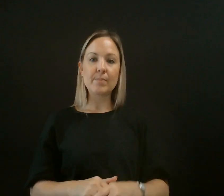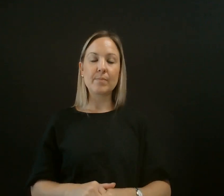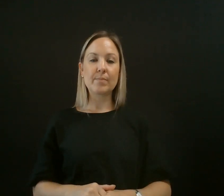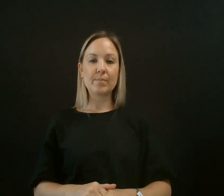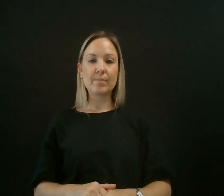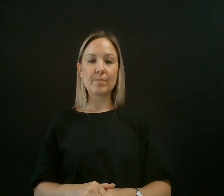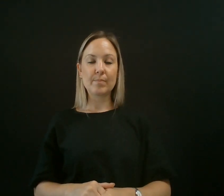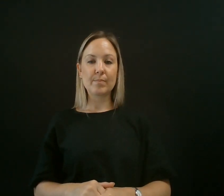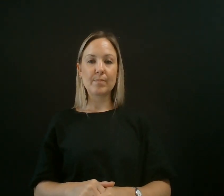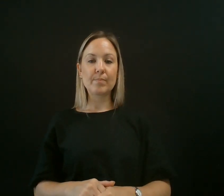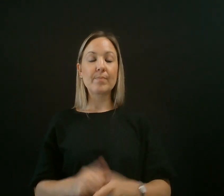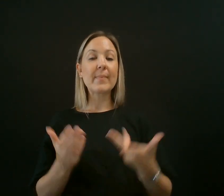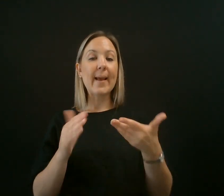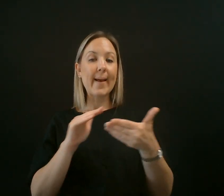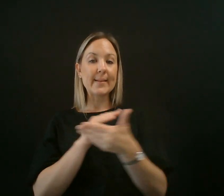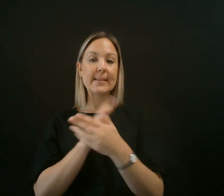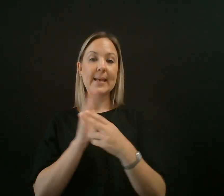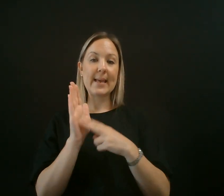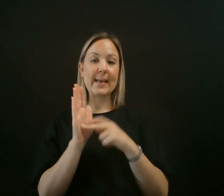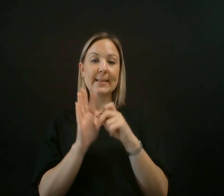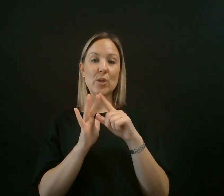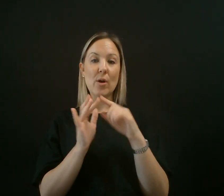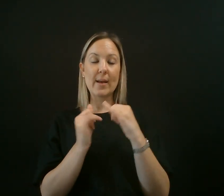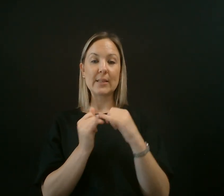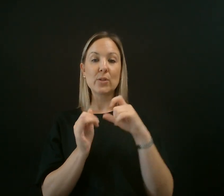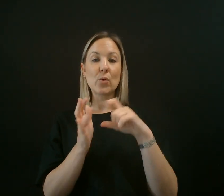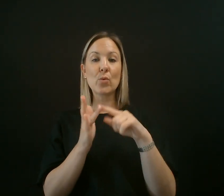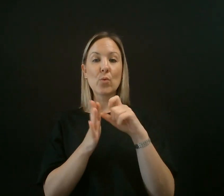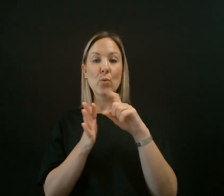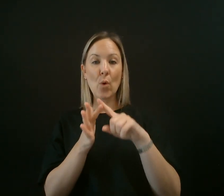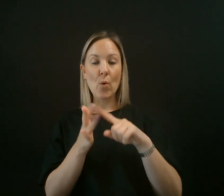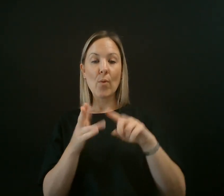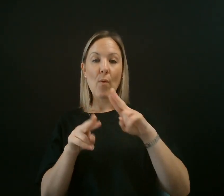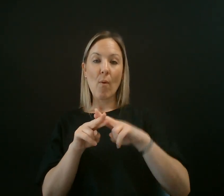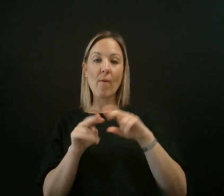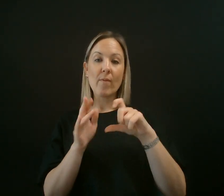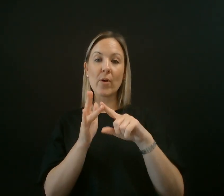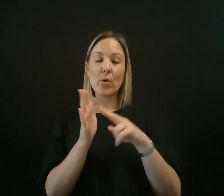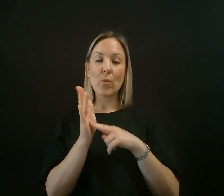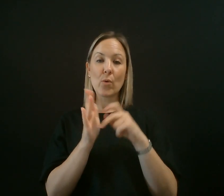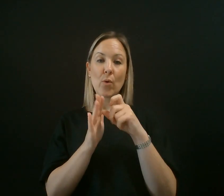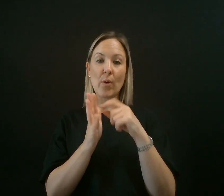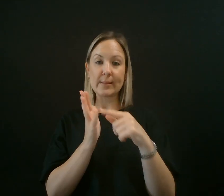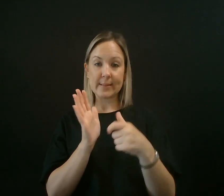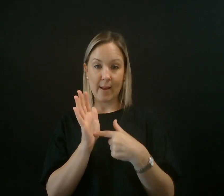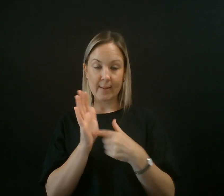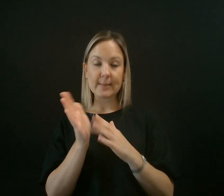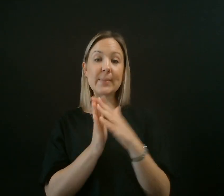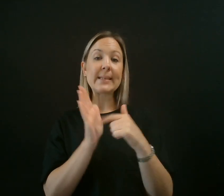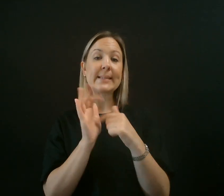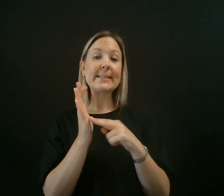Under the NDIS Code of Conduct, tenants have the following rights.